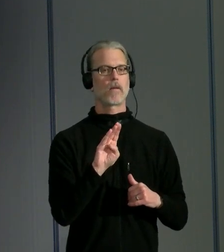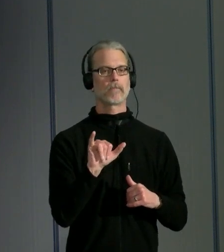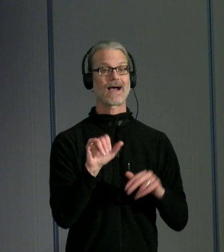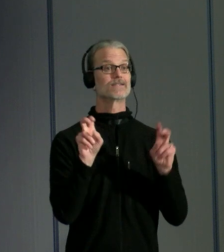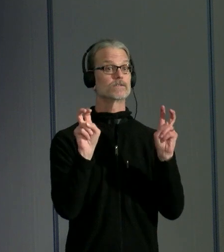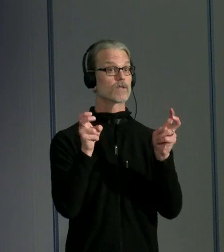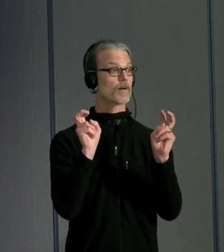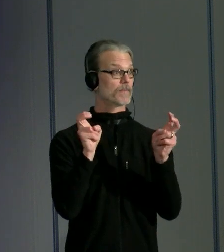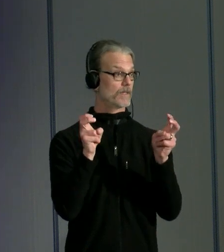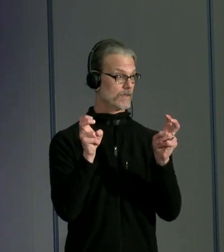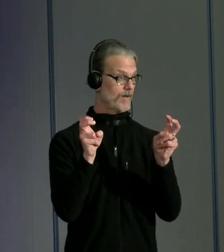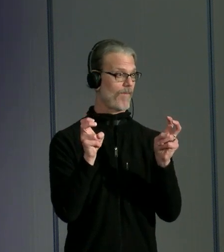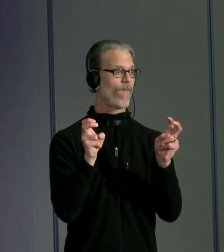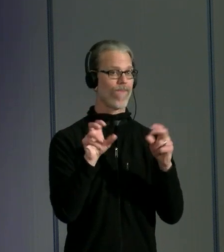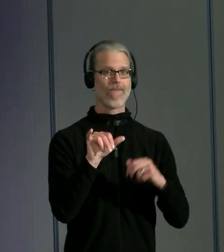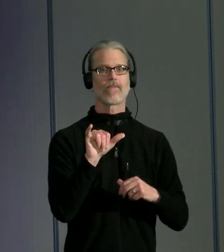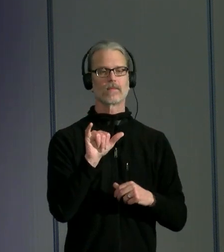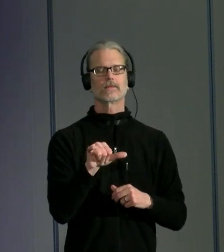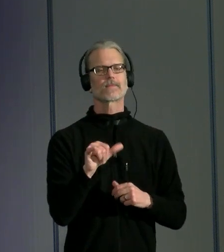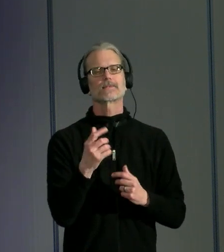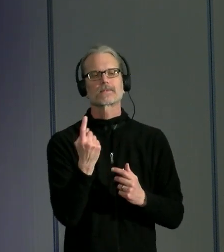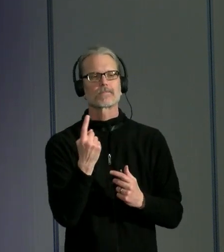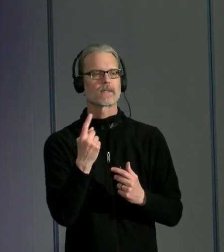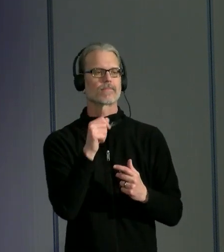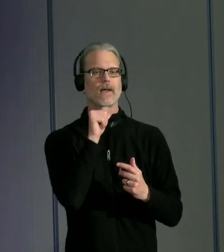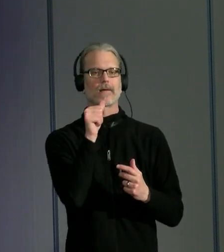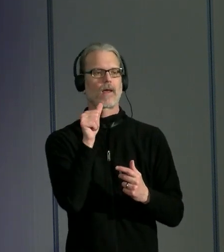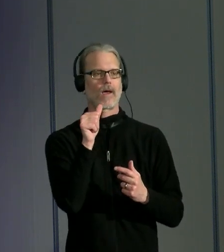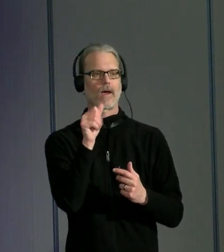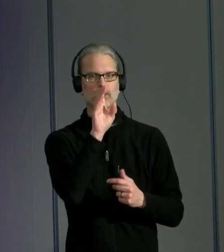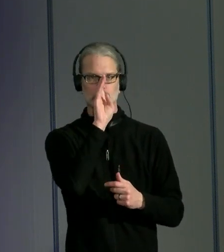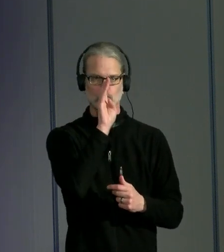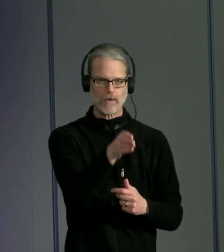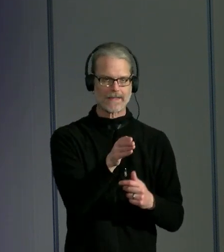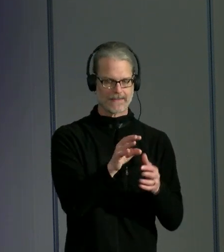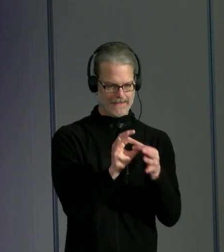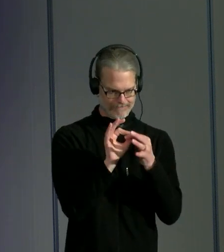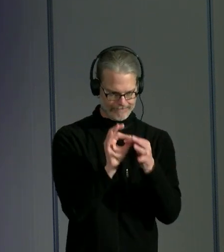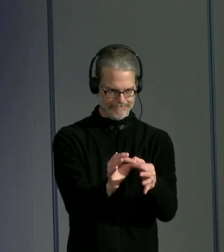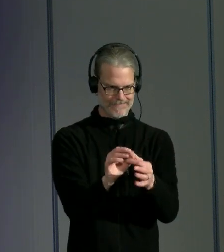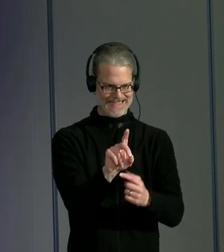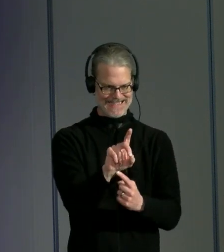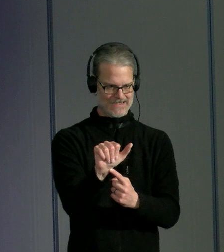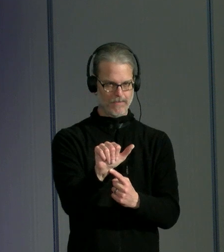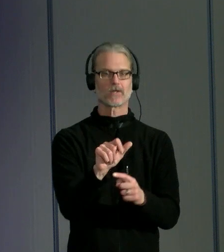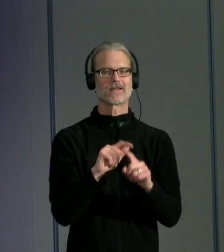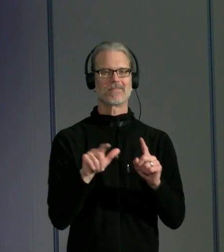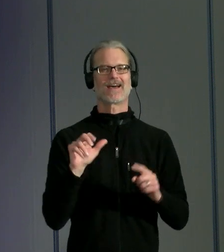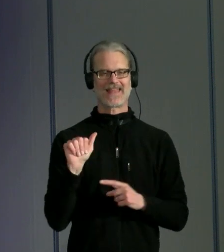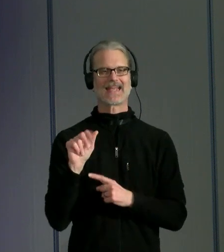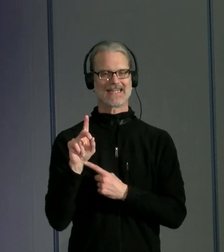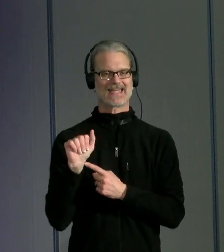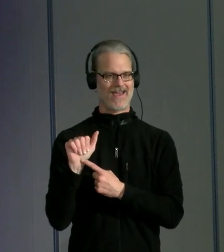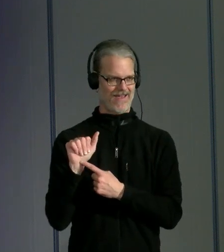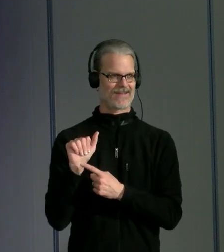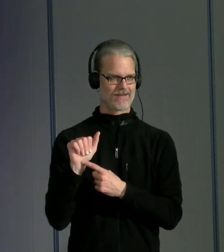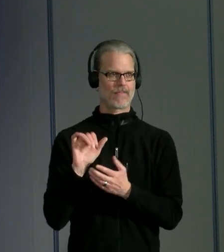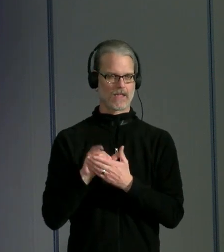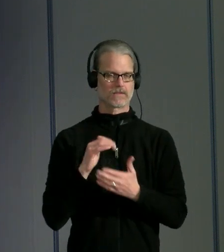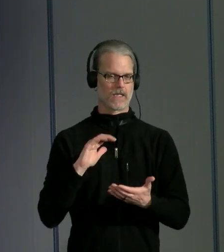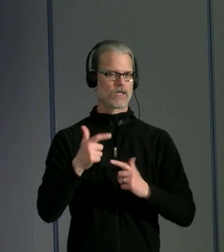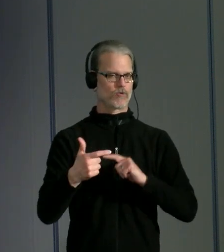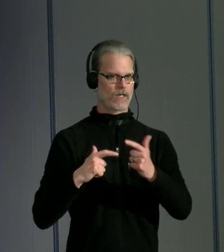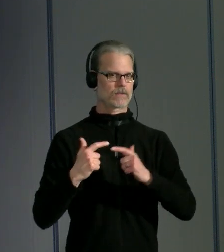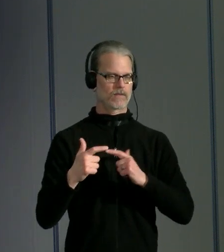topic. This is going to be those things that aren't really directly related to a disability, but we see in the ADA in an interactive process.